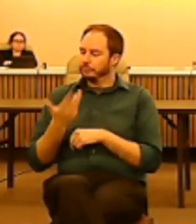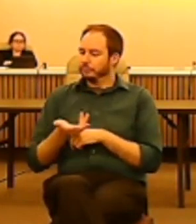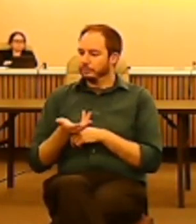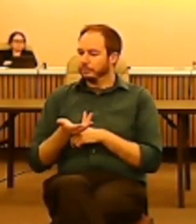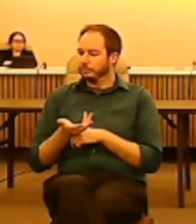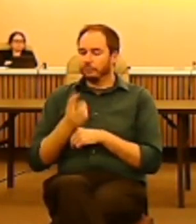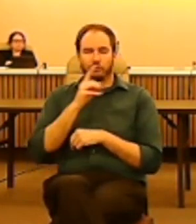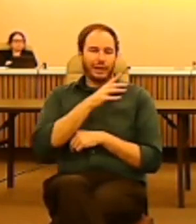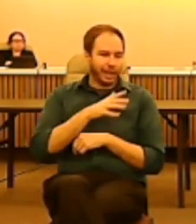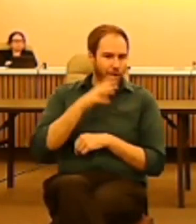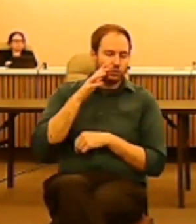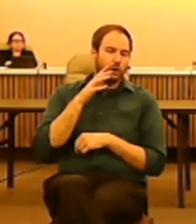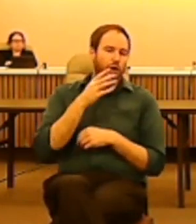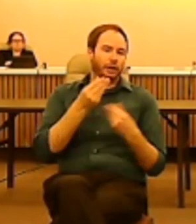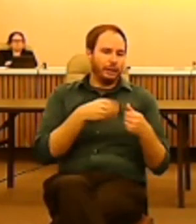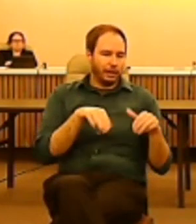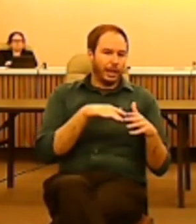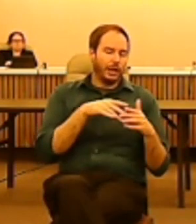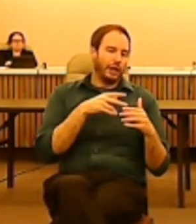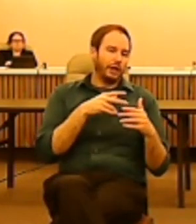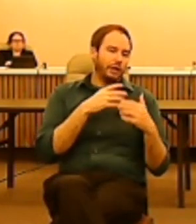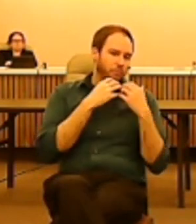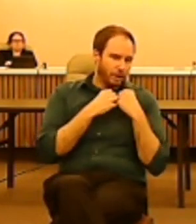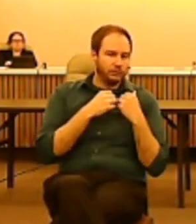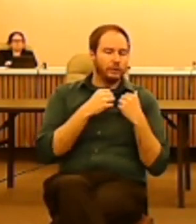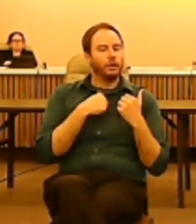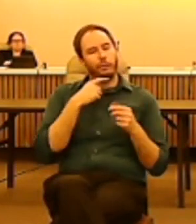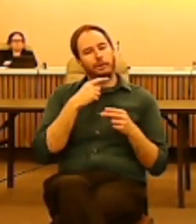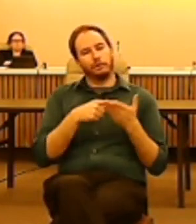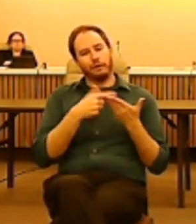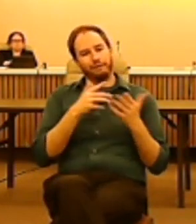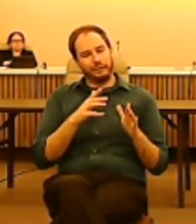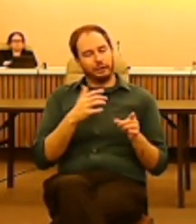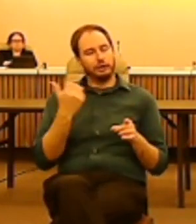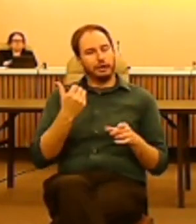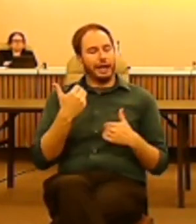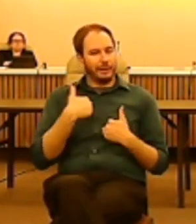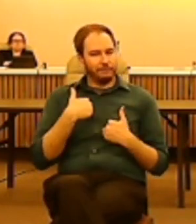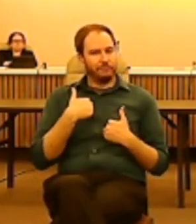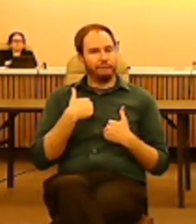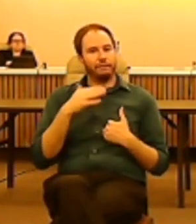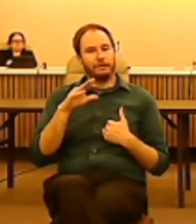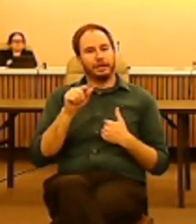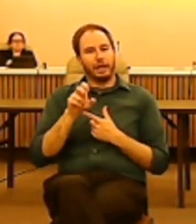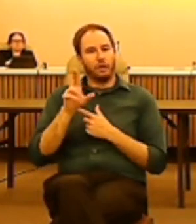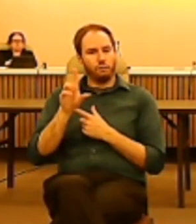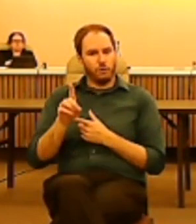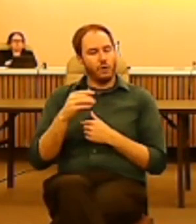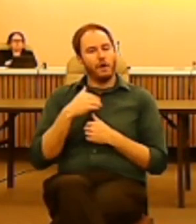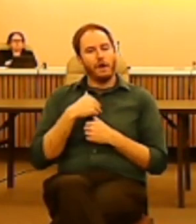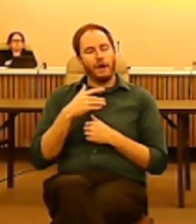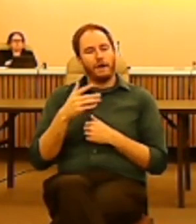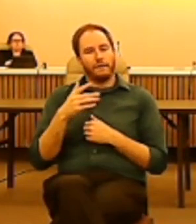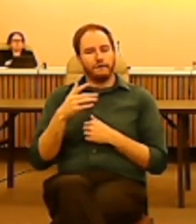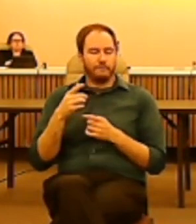like agricultural land and preservation. One of the things we've talked about is there is on Castle Road, there's a